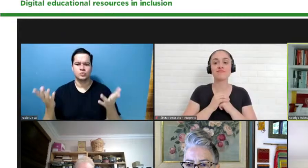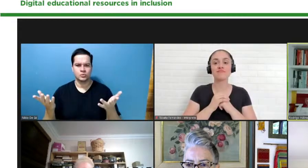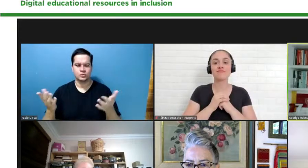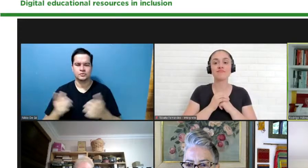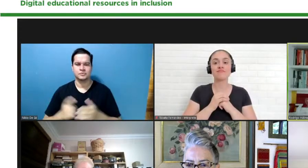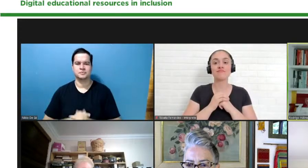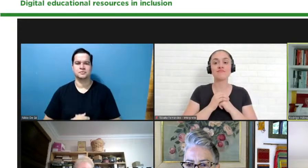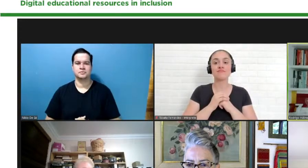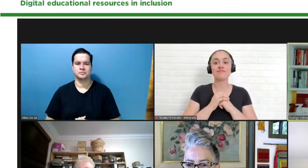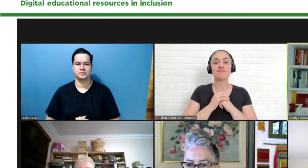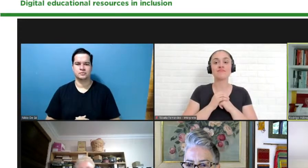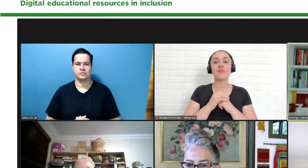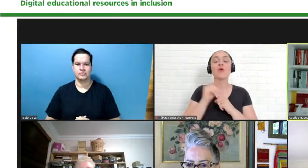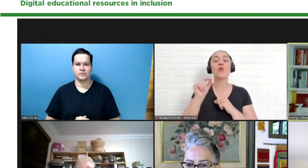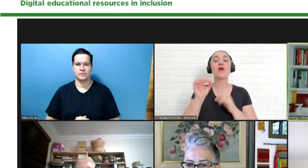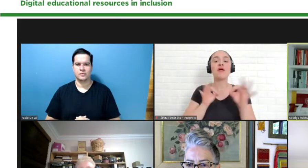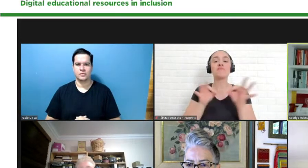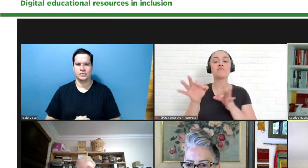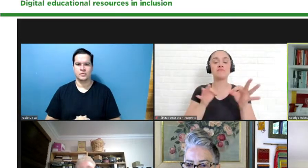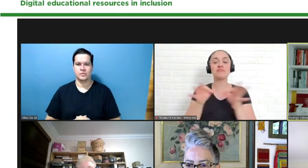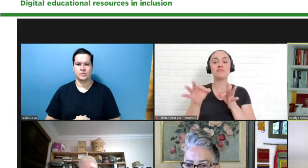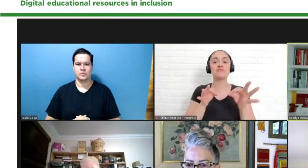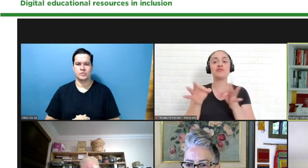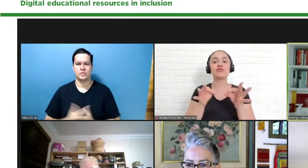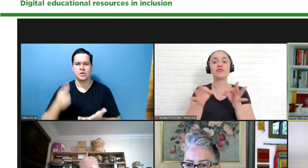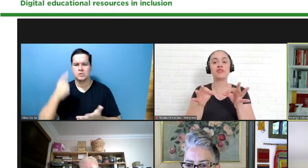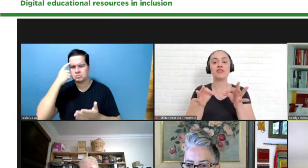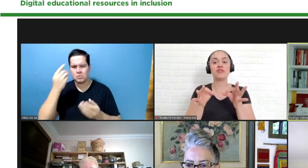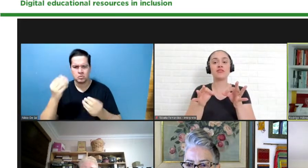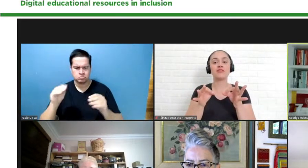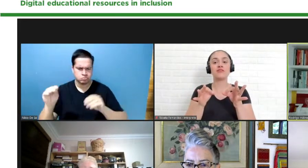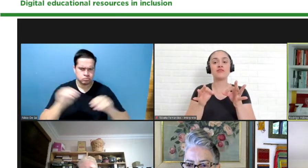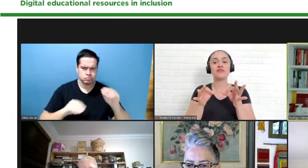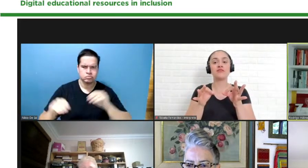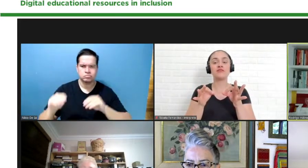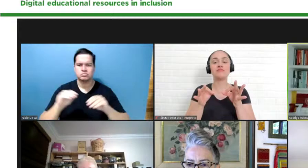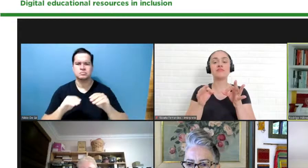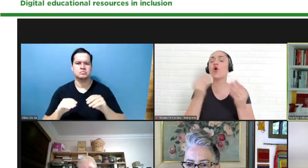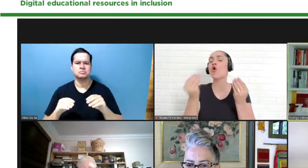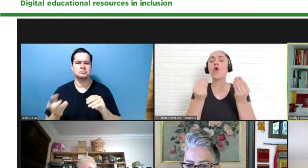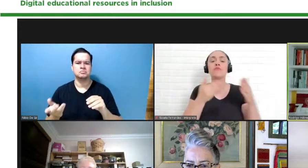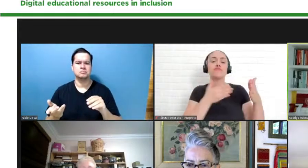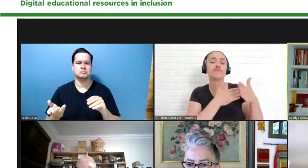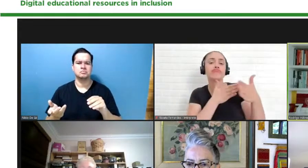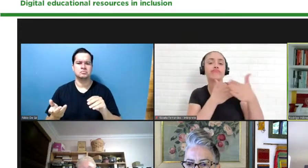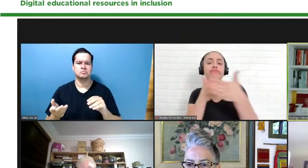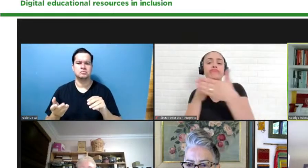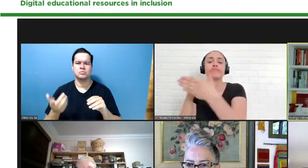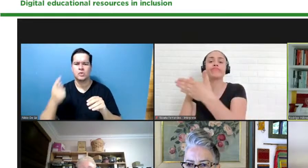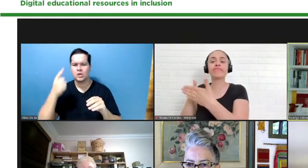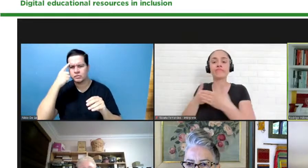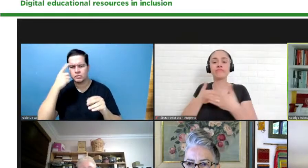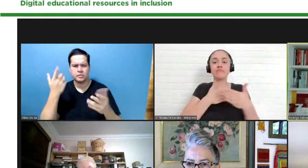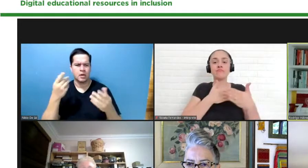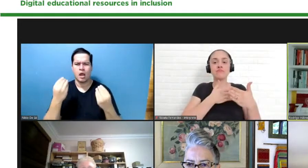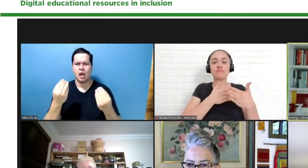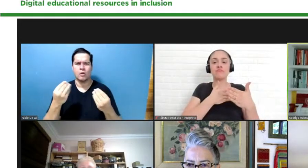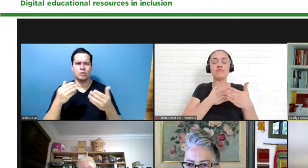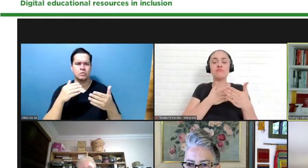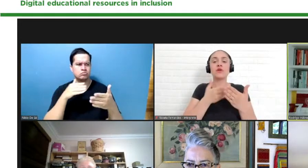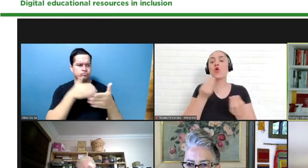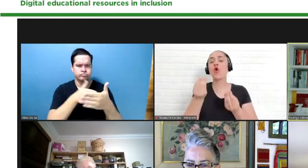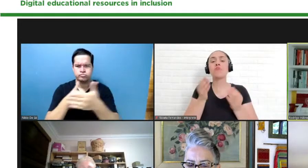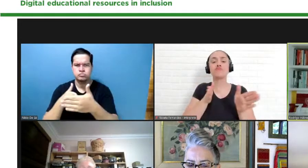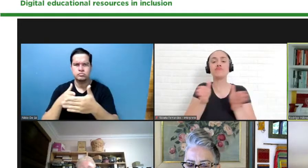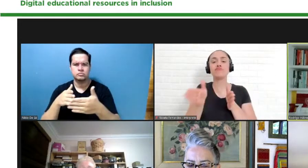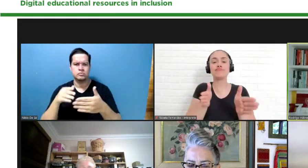what Zero Project stands for, which is the elimination of barriers and the offer of accessibility